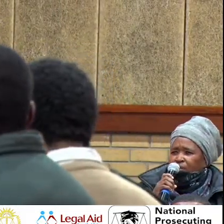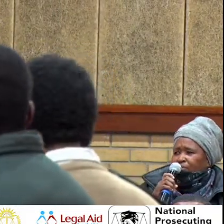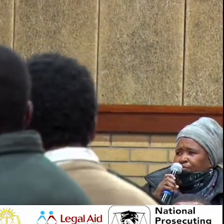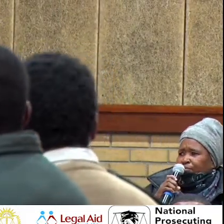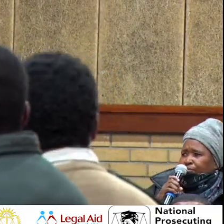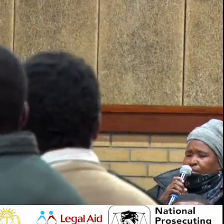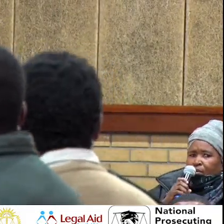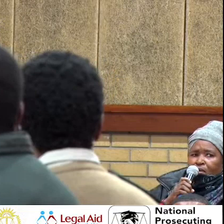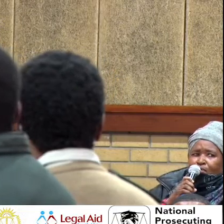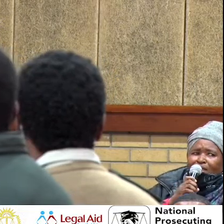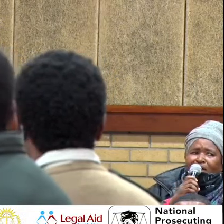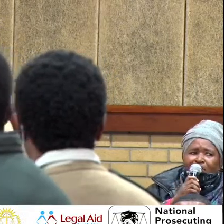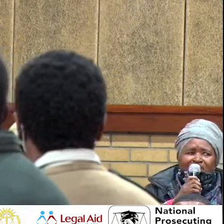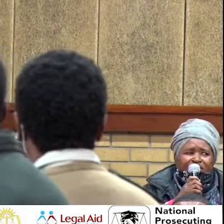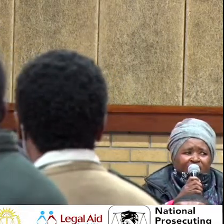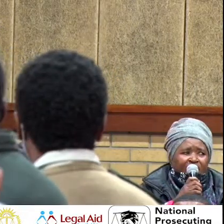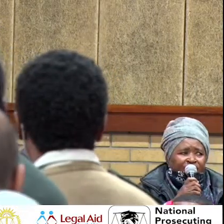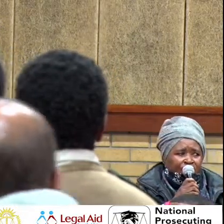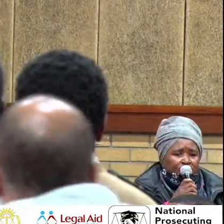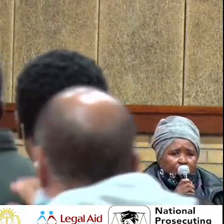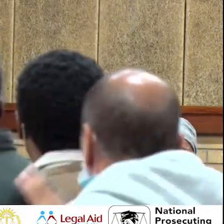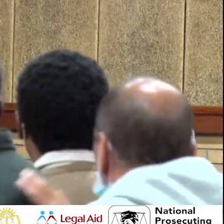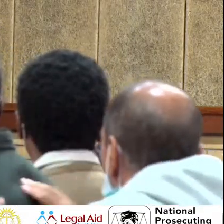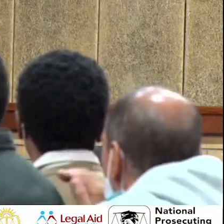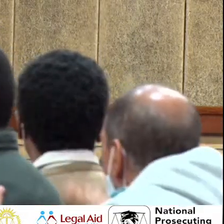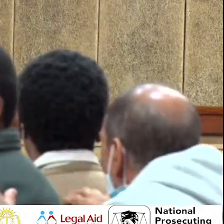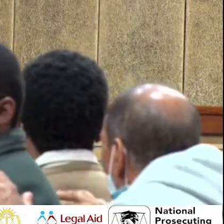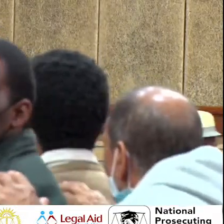Molweni, bahlali baseDelft,